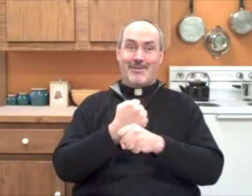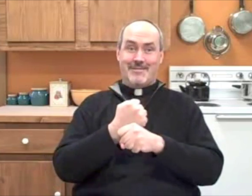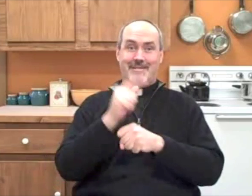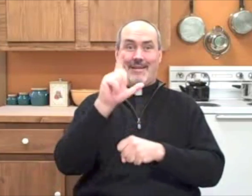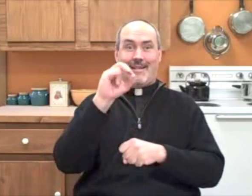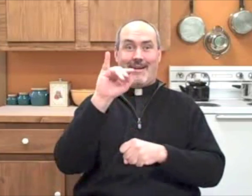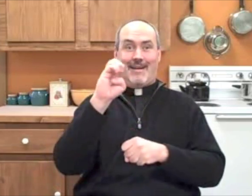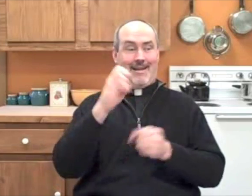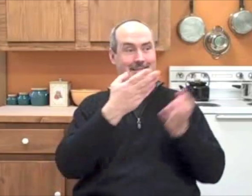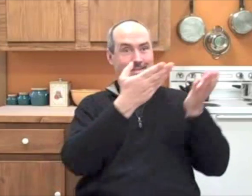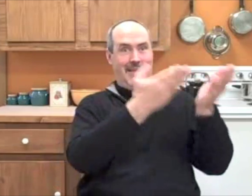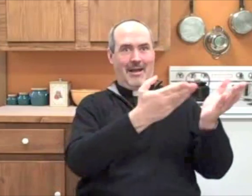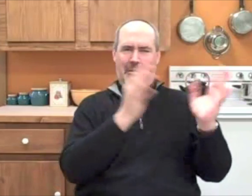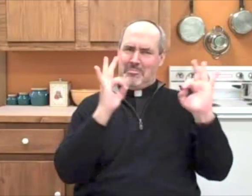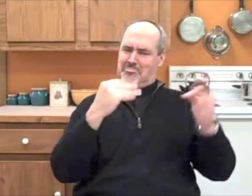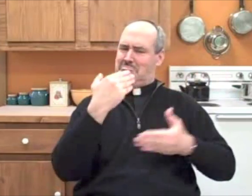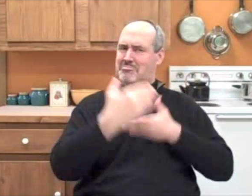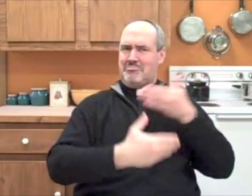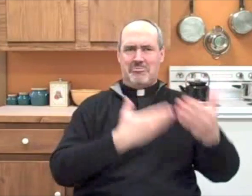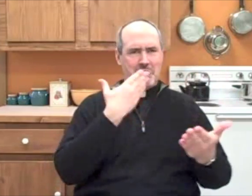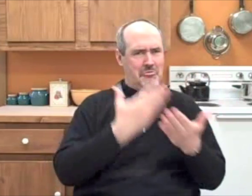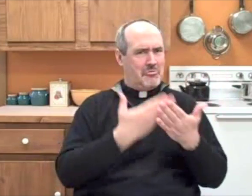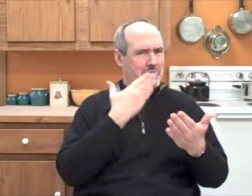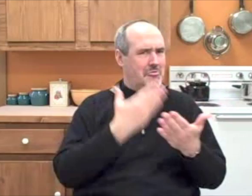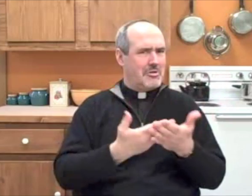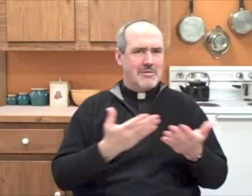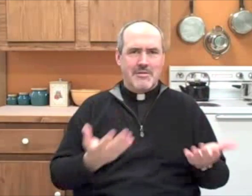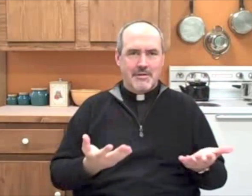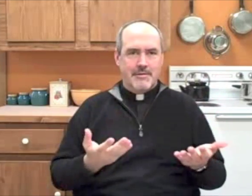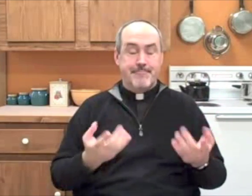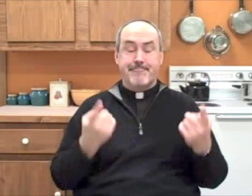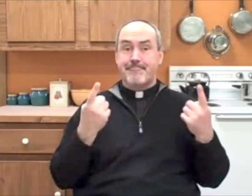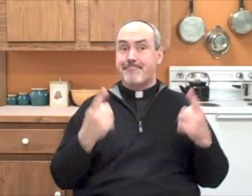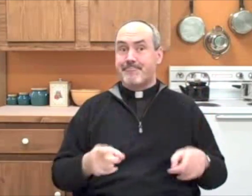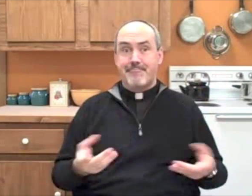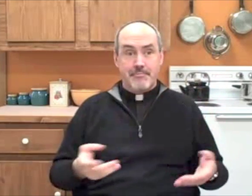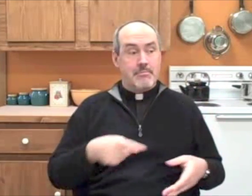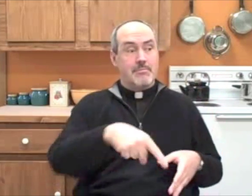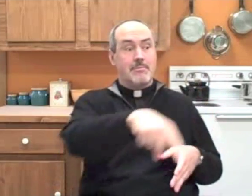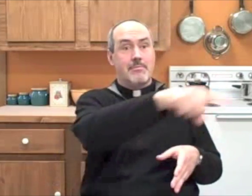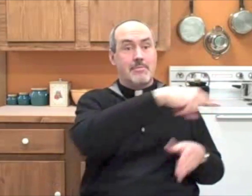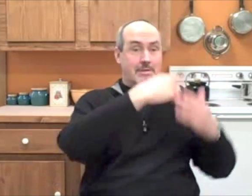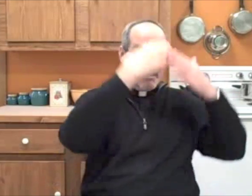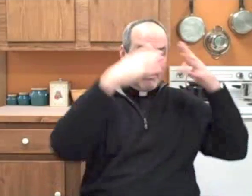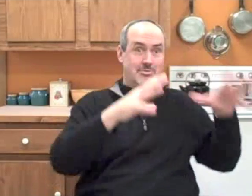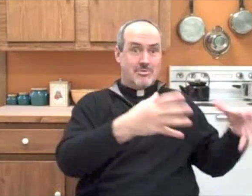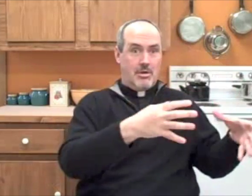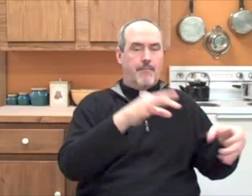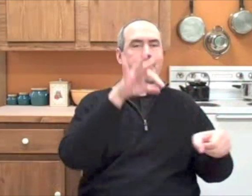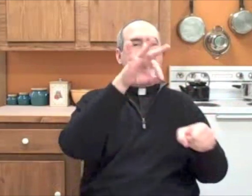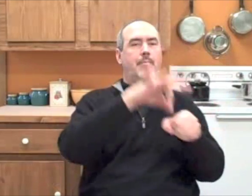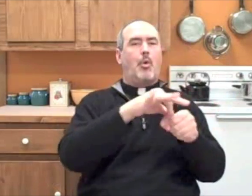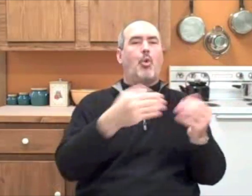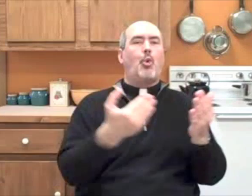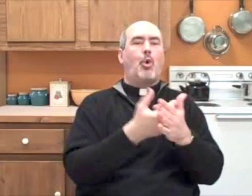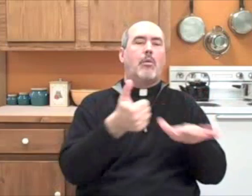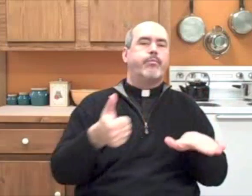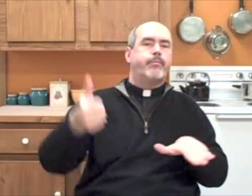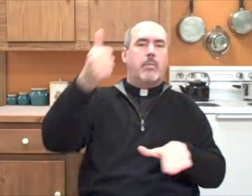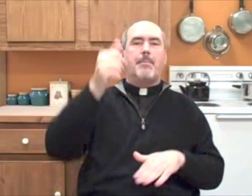The couple of years that Leonie was there were really good for her. And then they voted in a new Mother